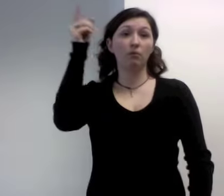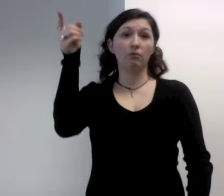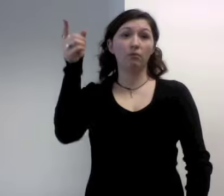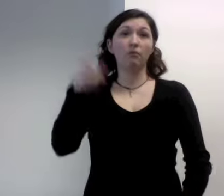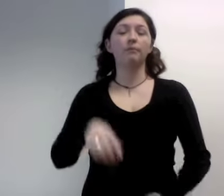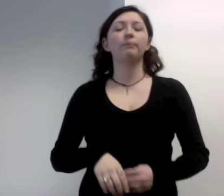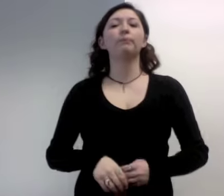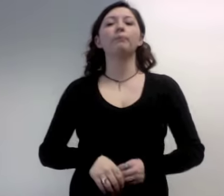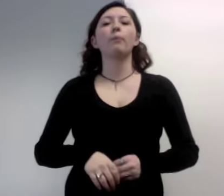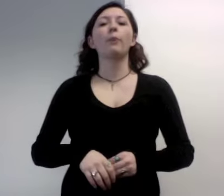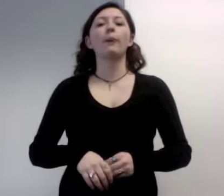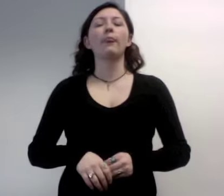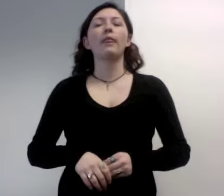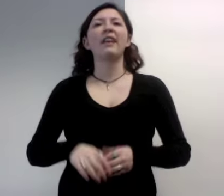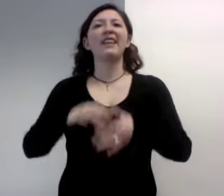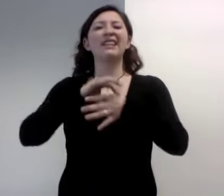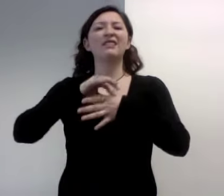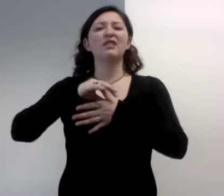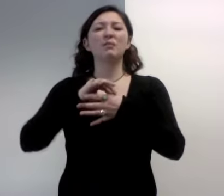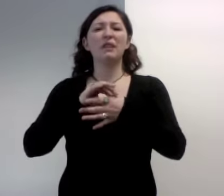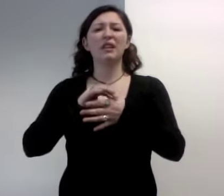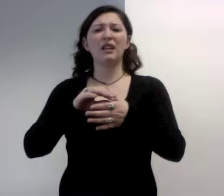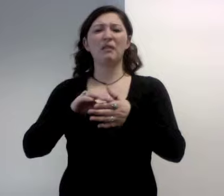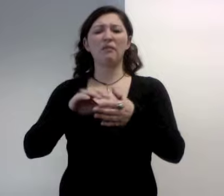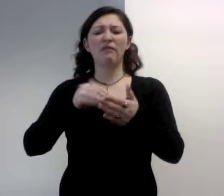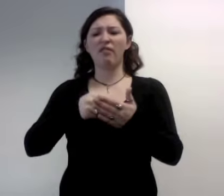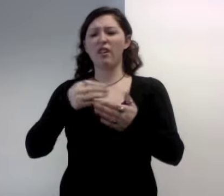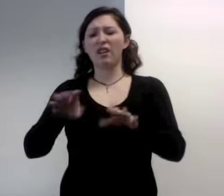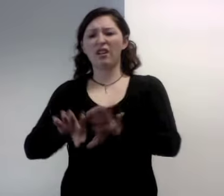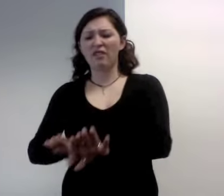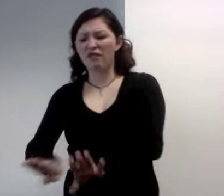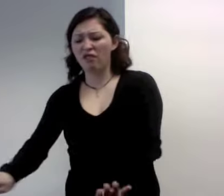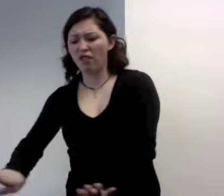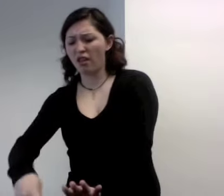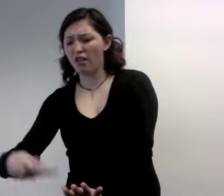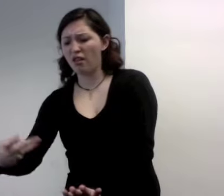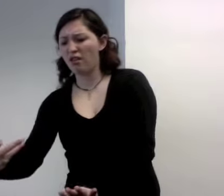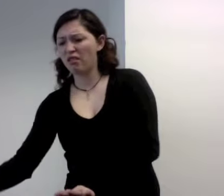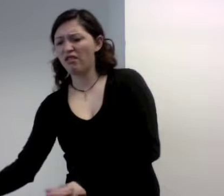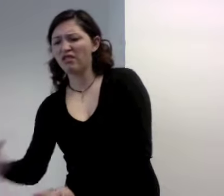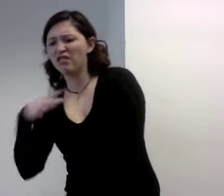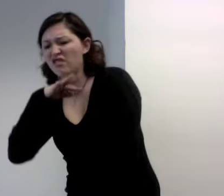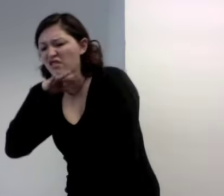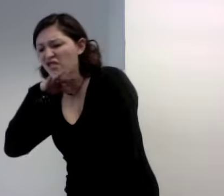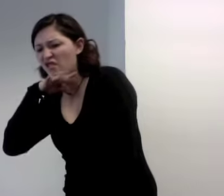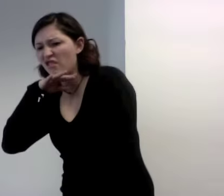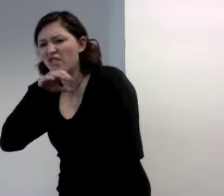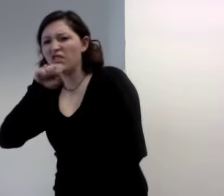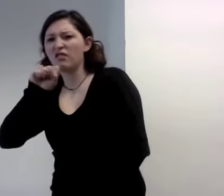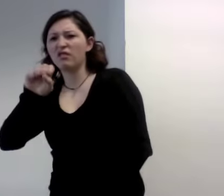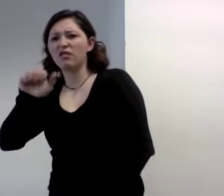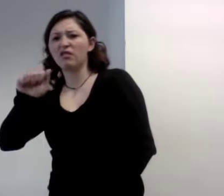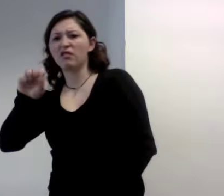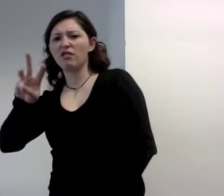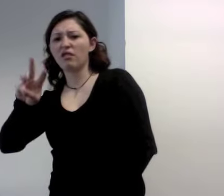meat that had tumbled out on the floor, in the dirt and sawdust, where the workers had trampled and